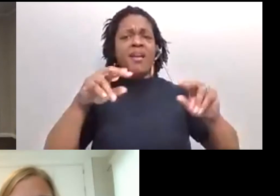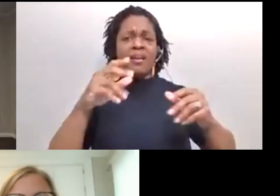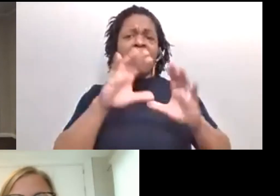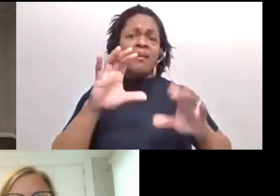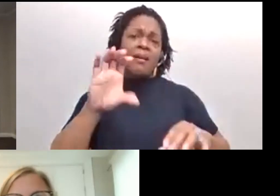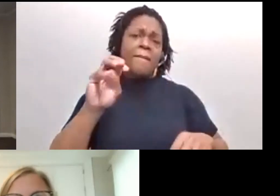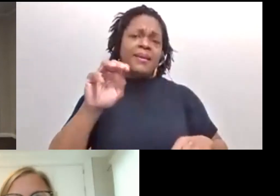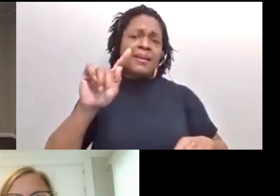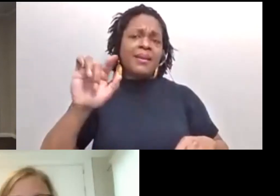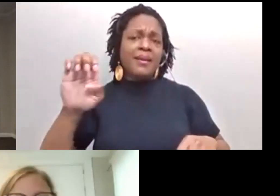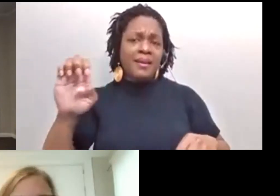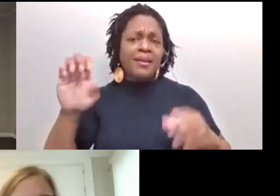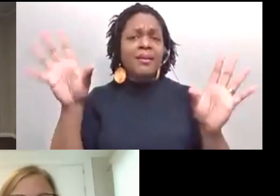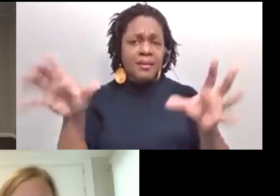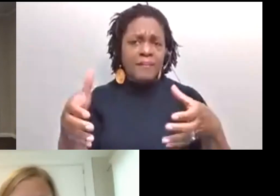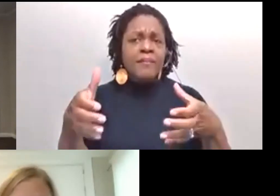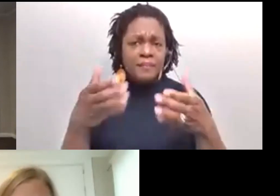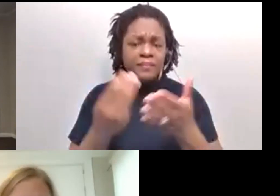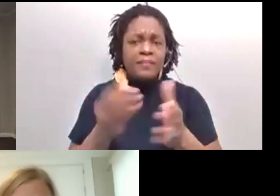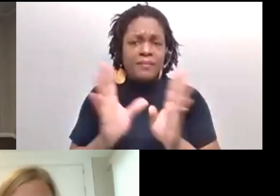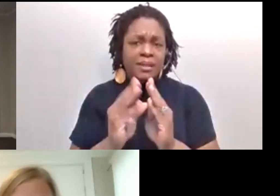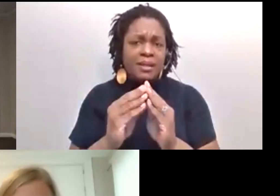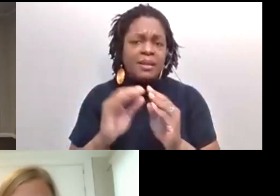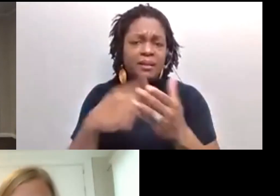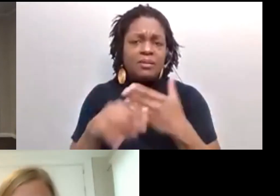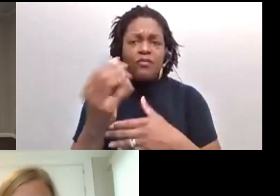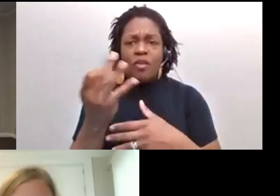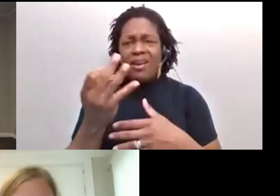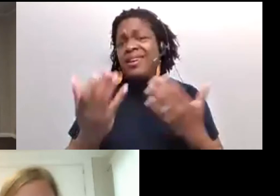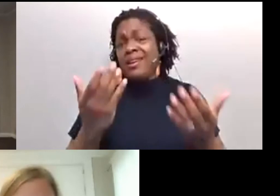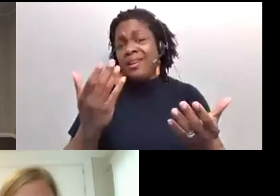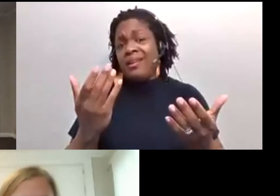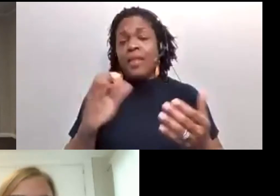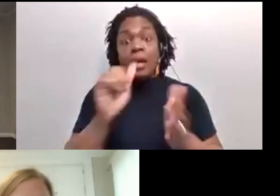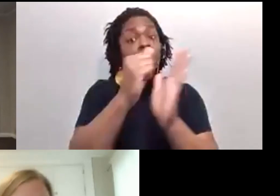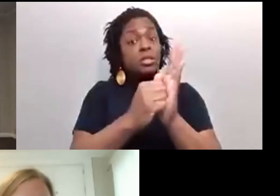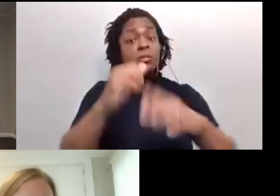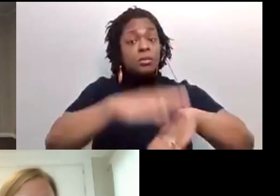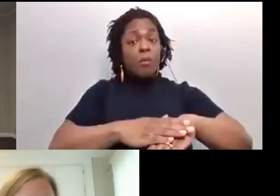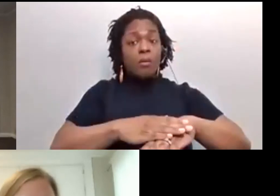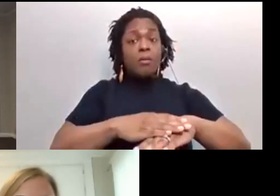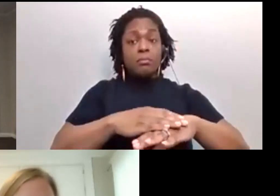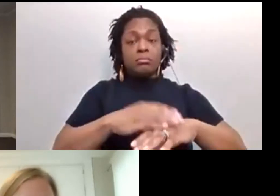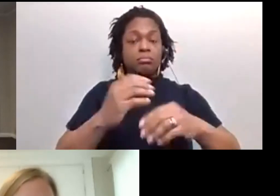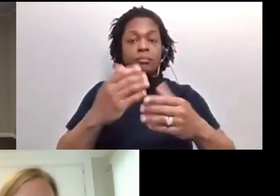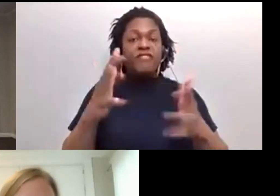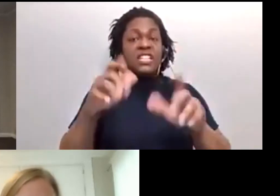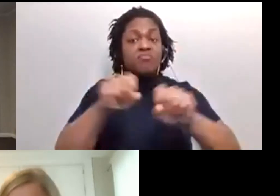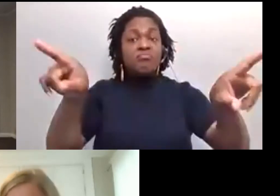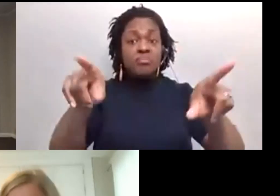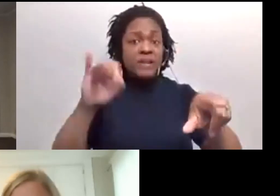that next Friday. The agenda's out and I can send it to the group if you like, if you haven't seen